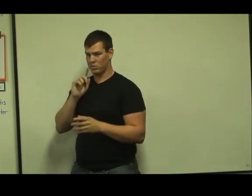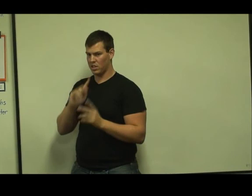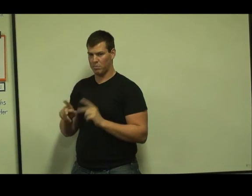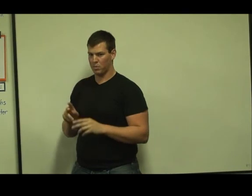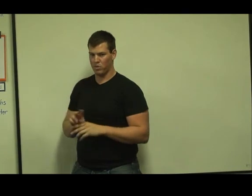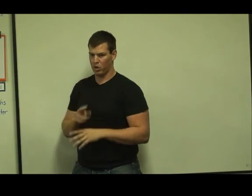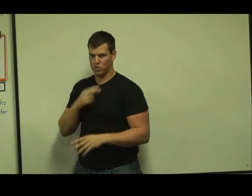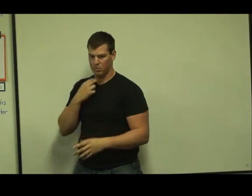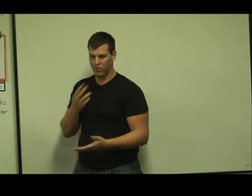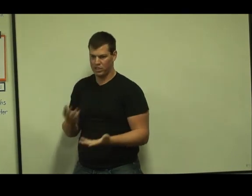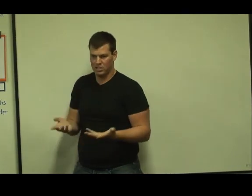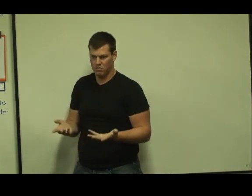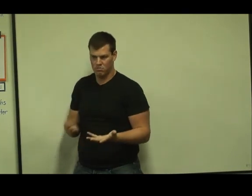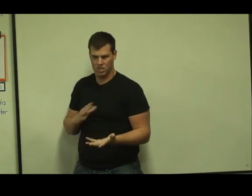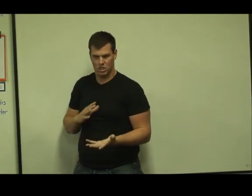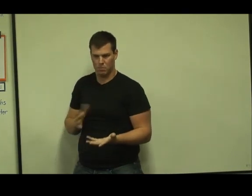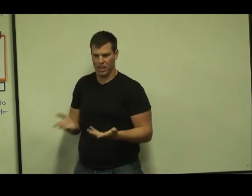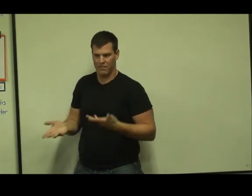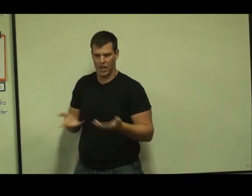with the people without using my phone. It's completely fine.